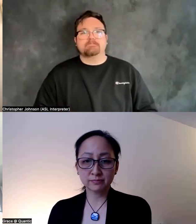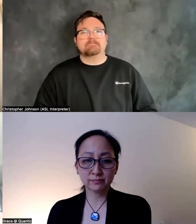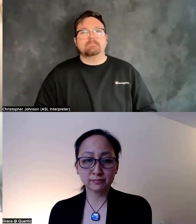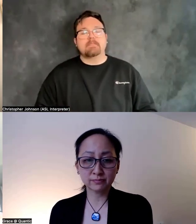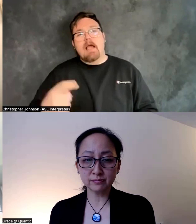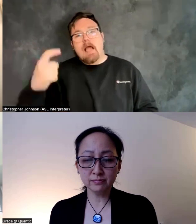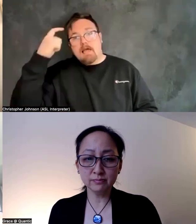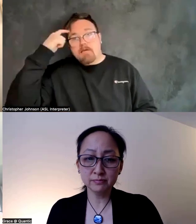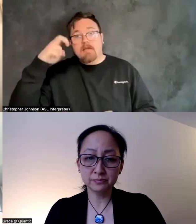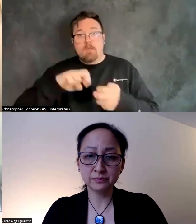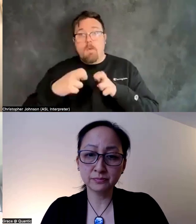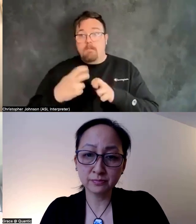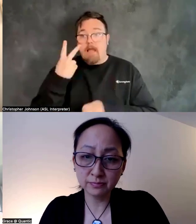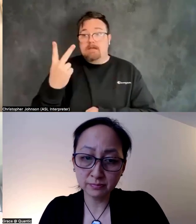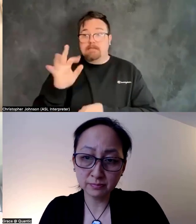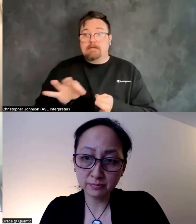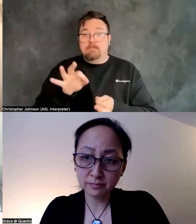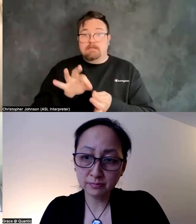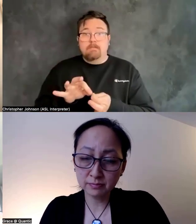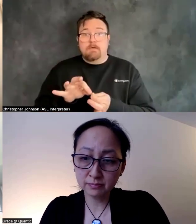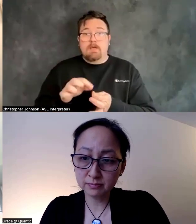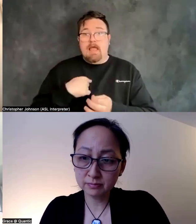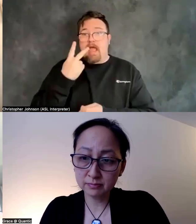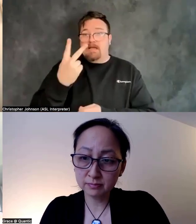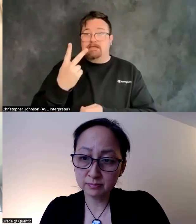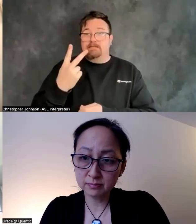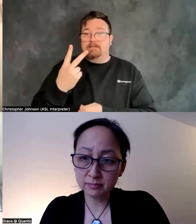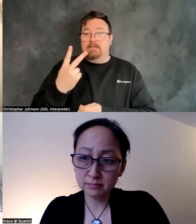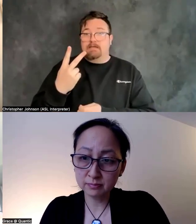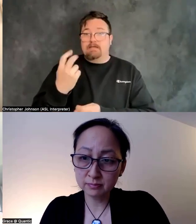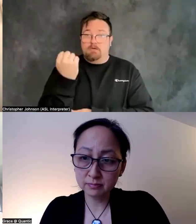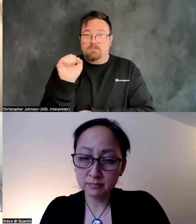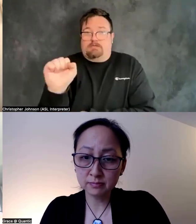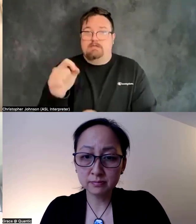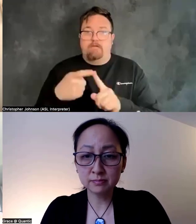we typically see from why we see a lot of pushback from the government agencies is